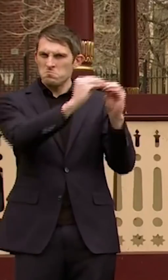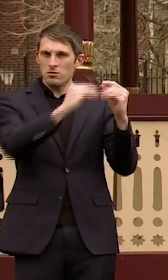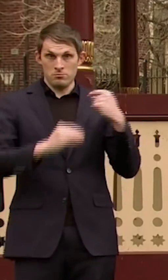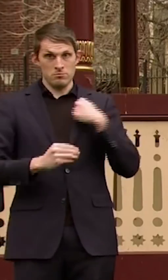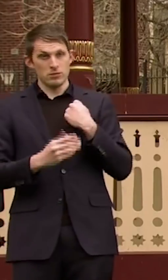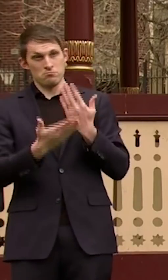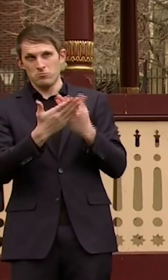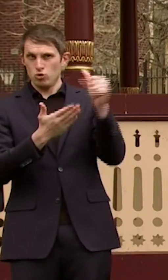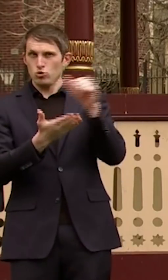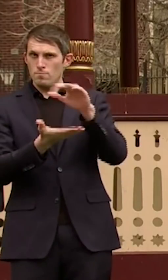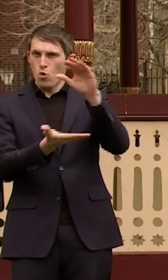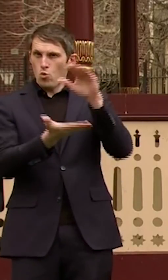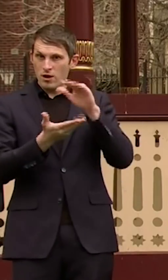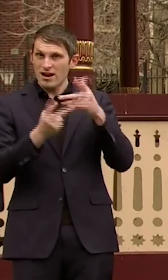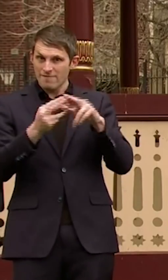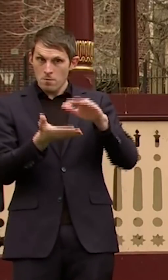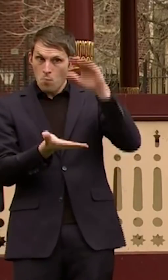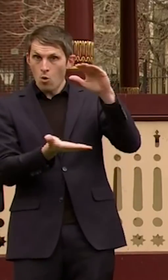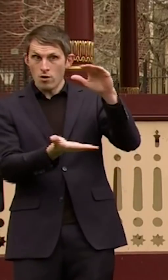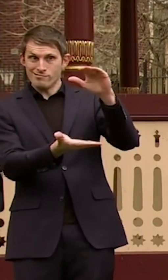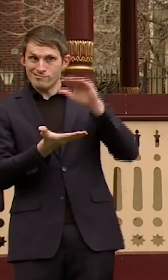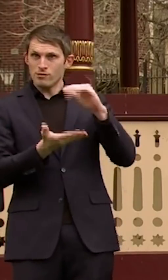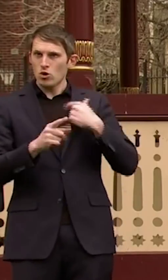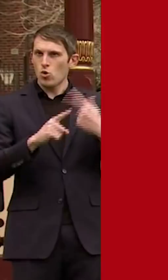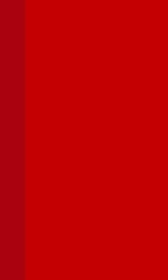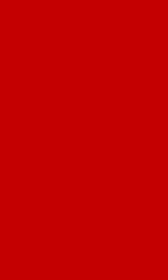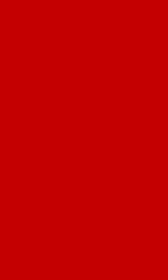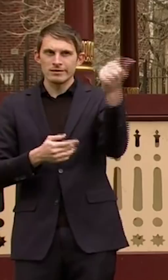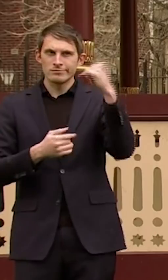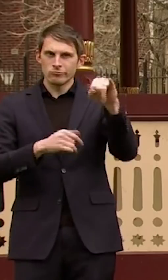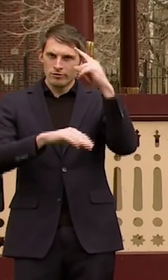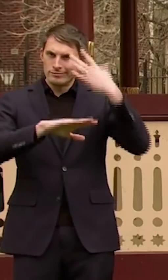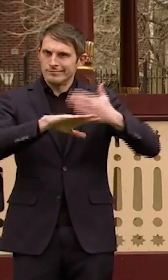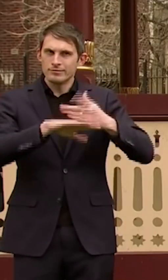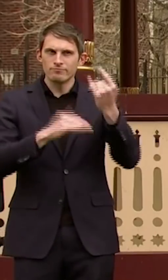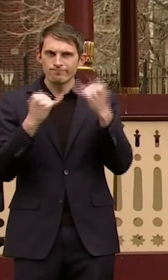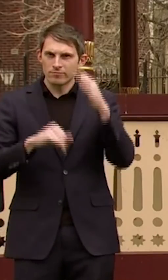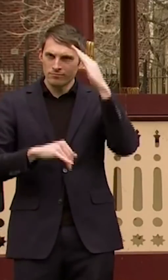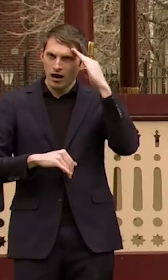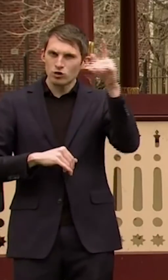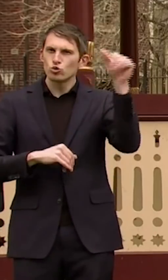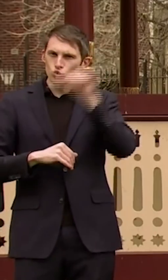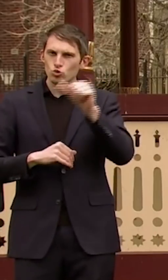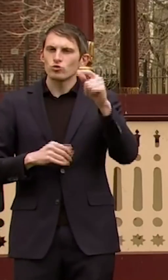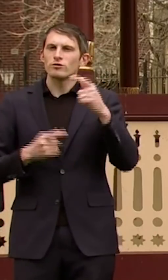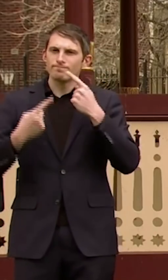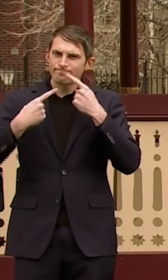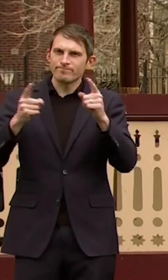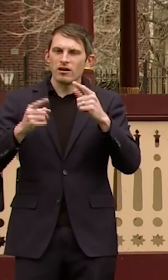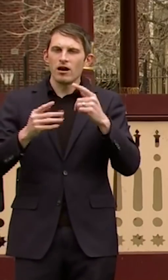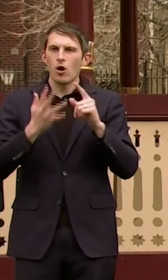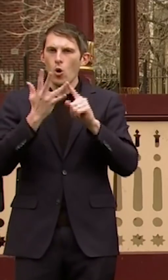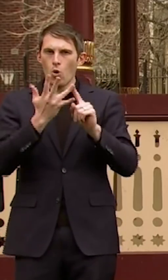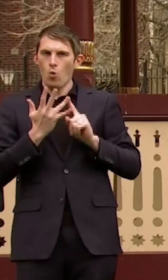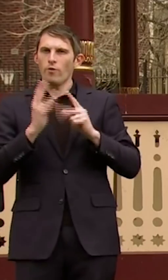closer to 80%. It would mean we were closer to ending these lockdowns. That's as constructive and as clear as I can be. Getting angry